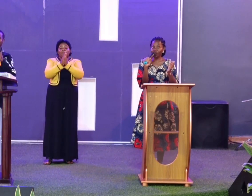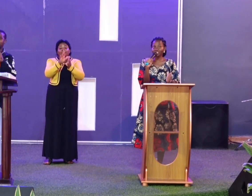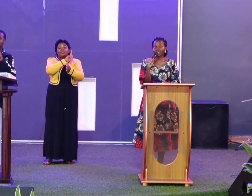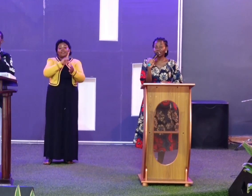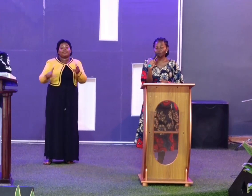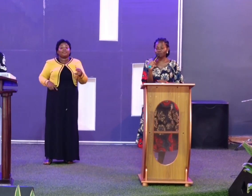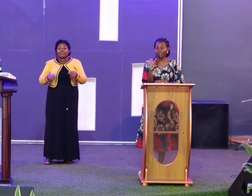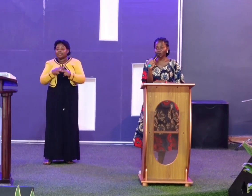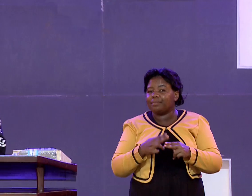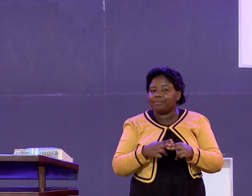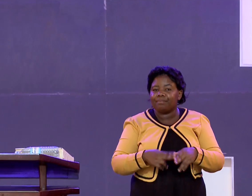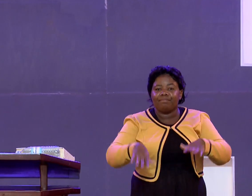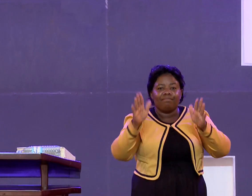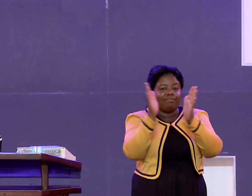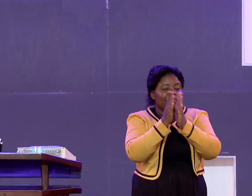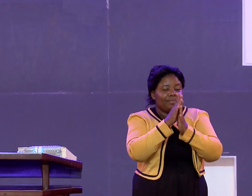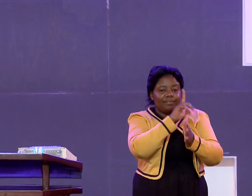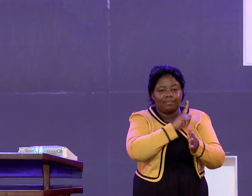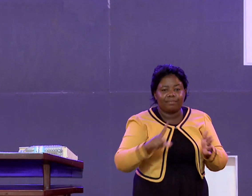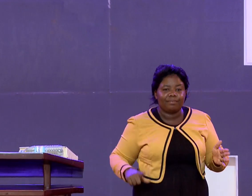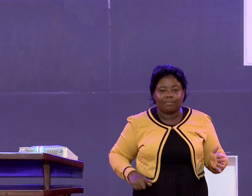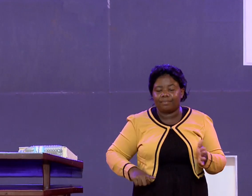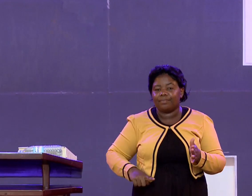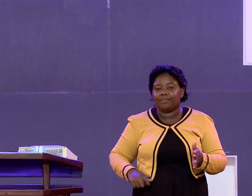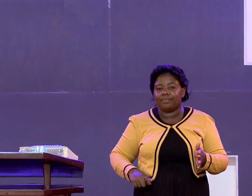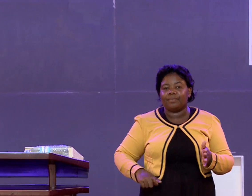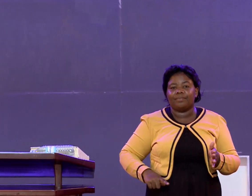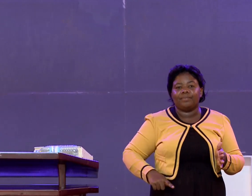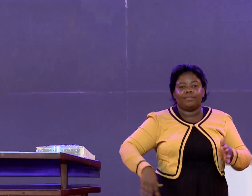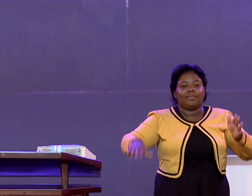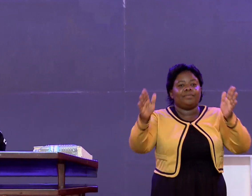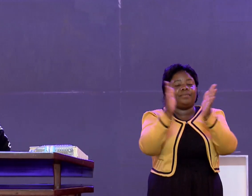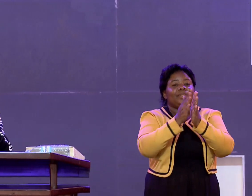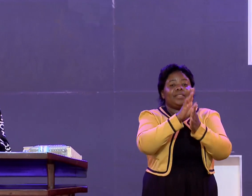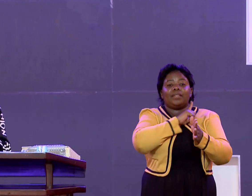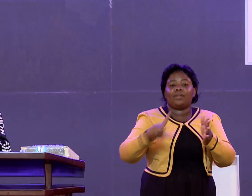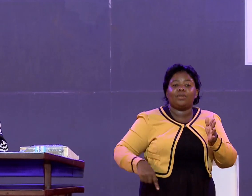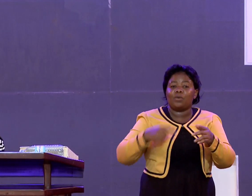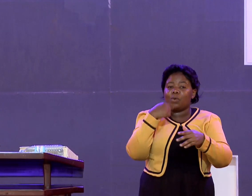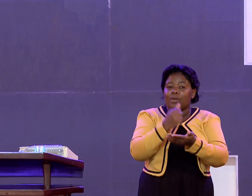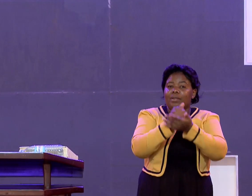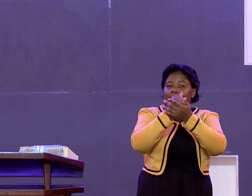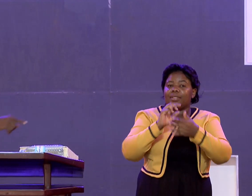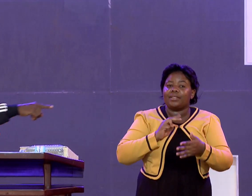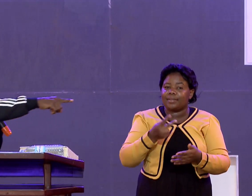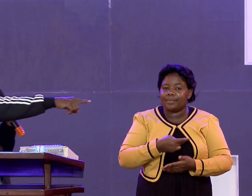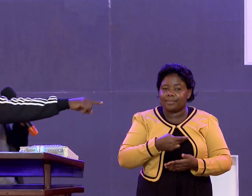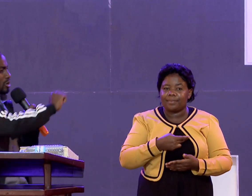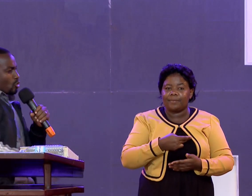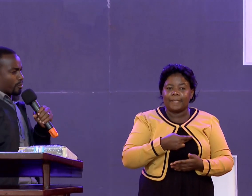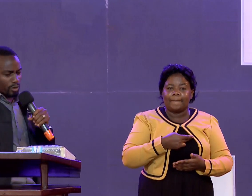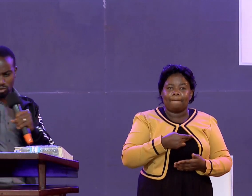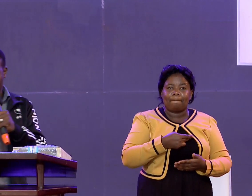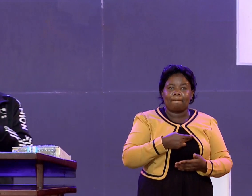of the Lord. Praise Jesus Christ. Praise be to the Lord who helps us. My God,